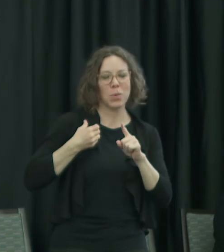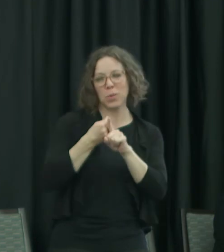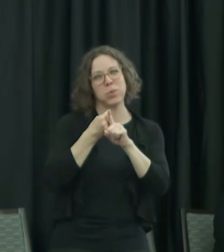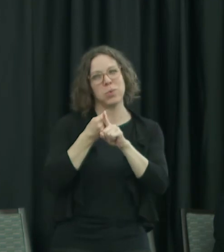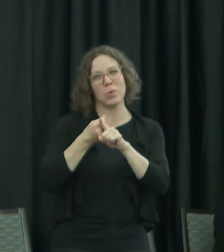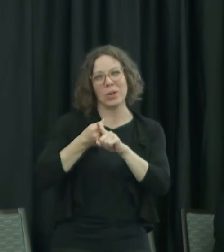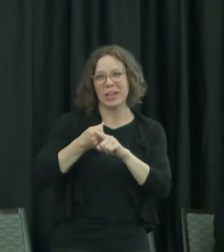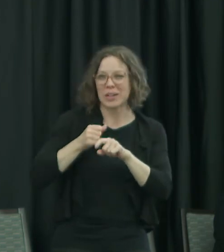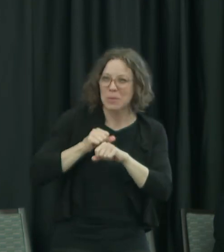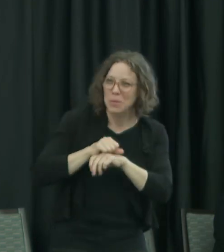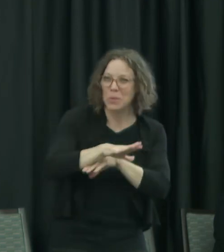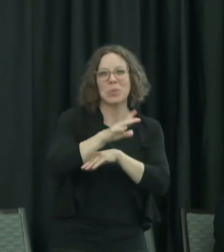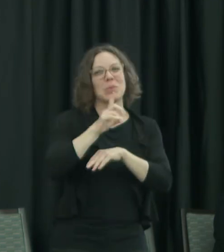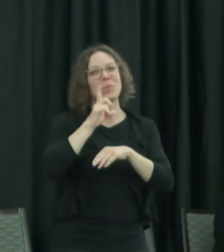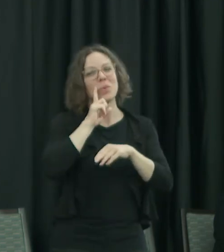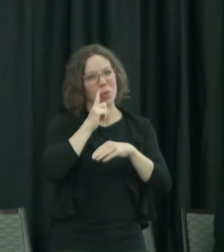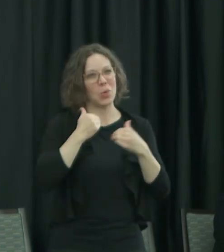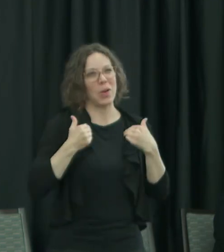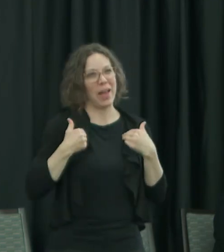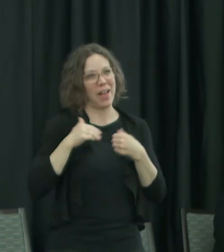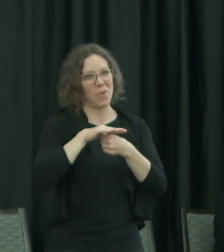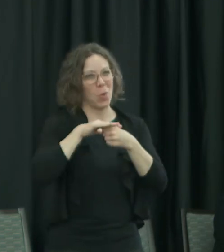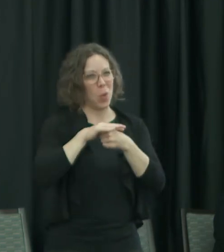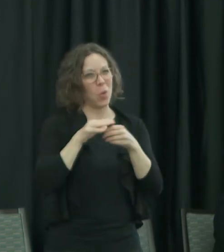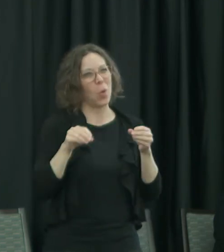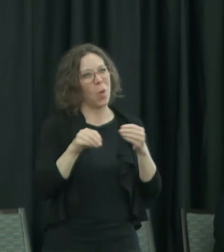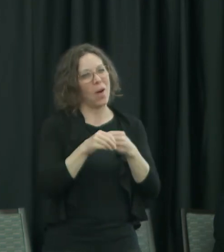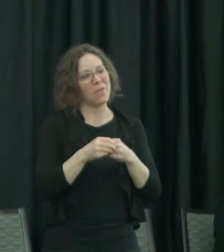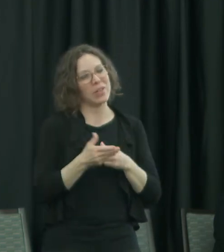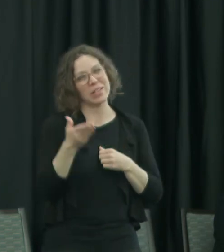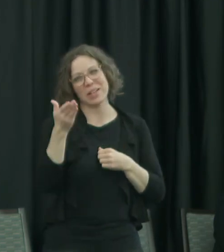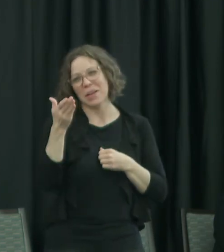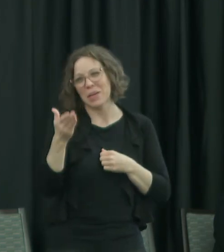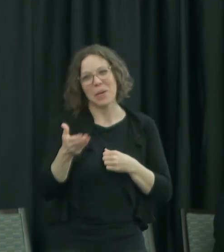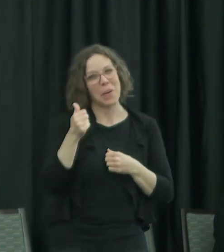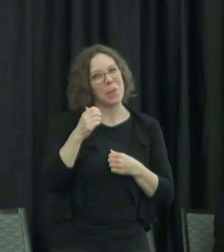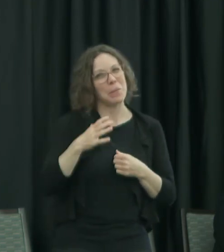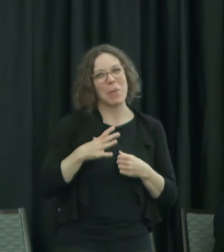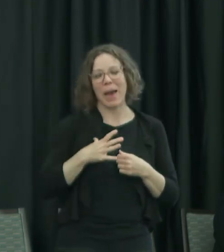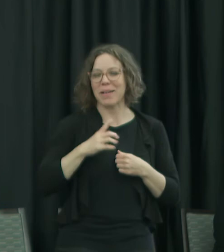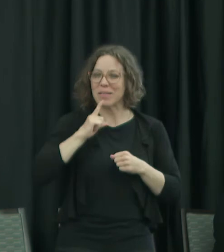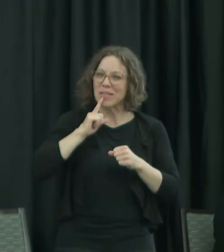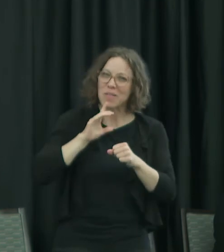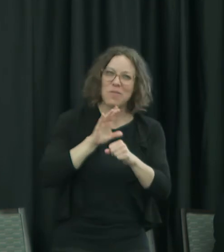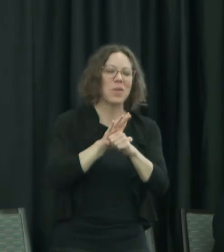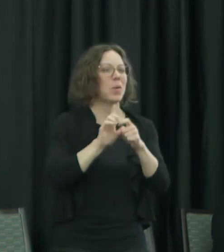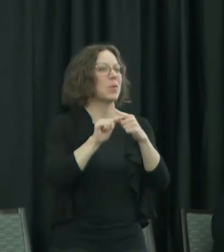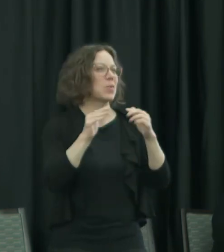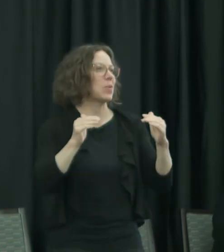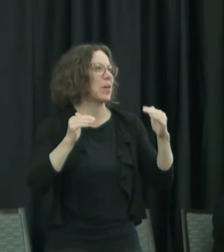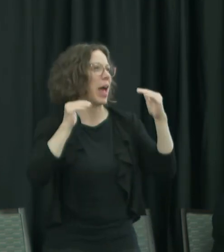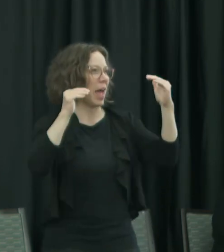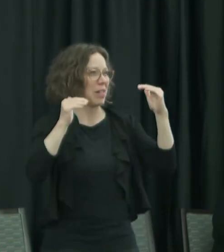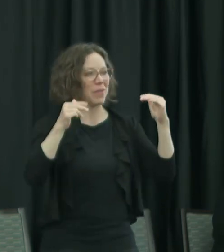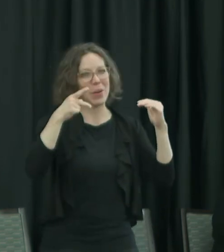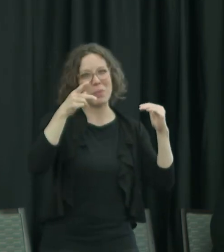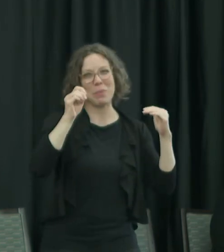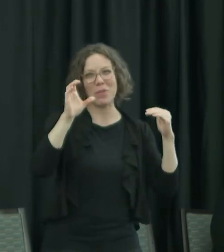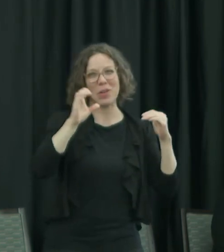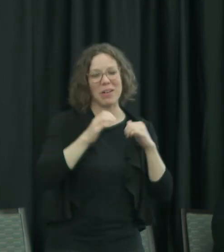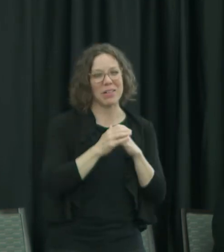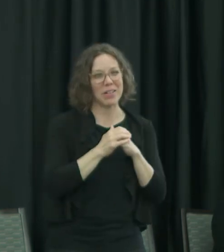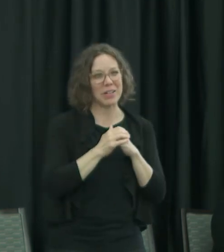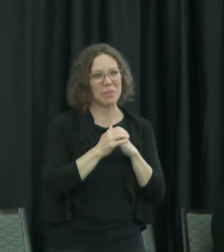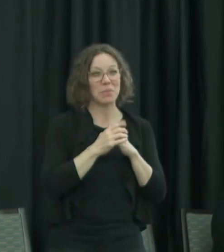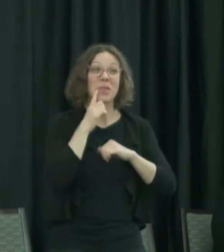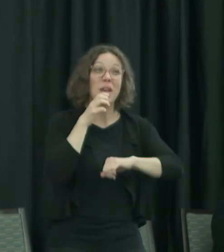to have ever held local office. He is a man fiercely devoted to elevating people of color, being a voice to